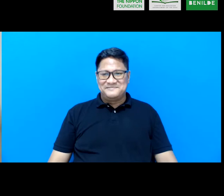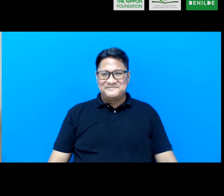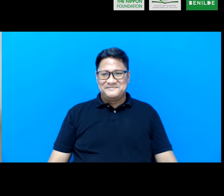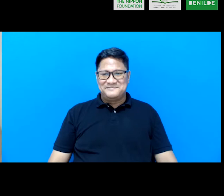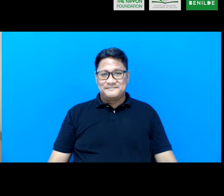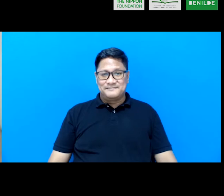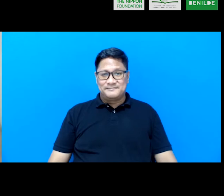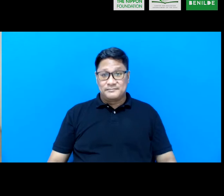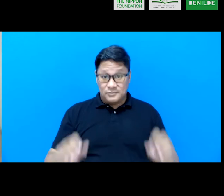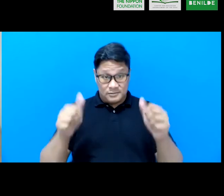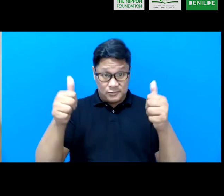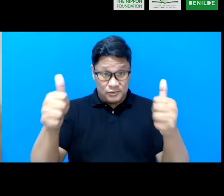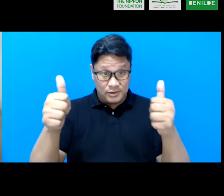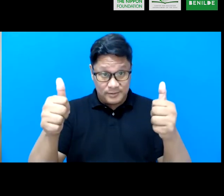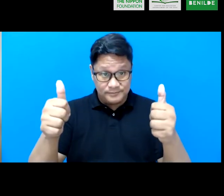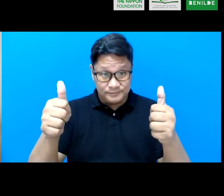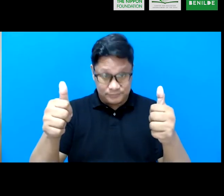Okay, shall we go on to lesson 4?